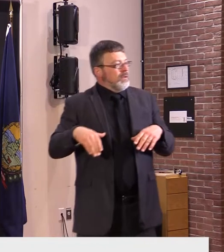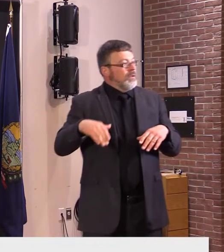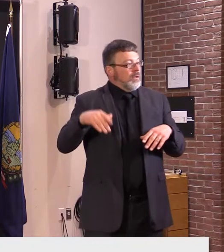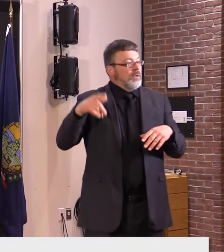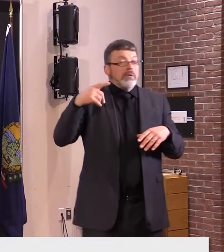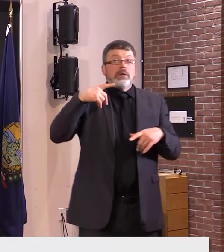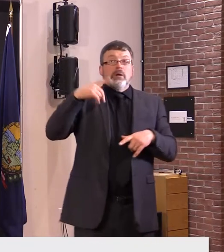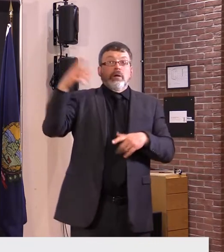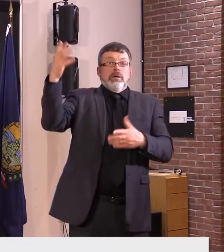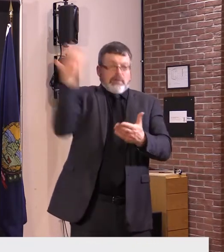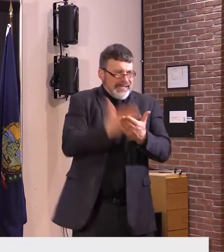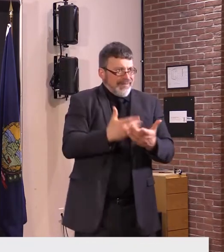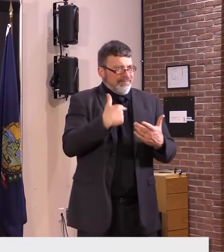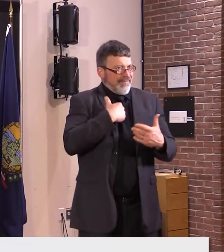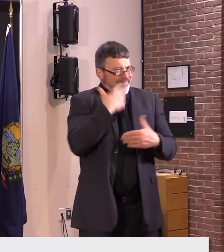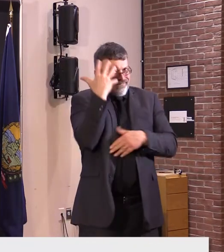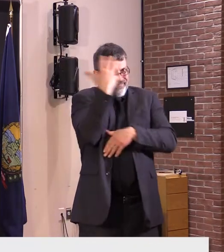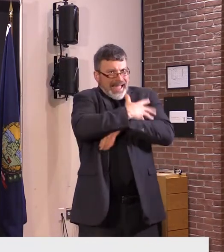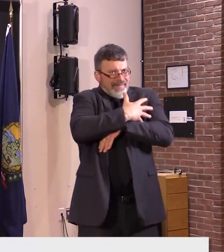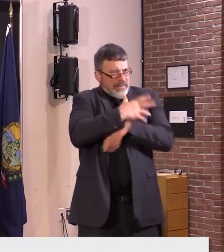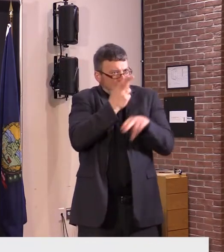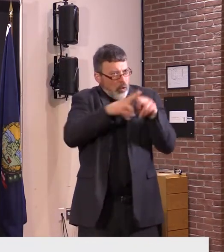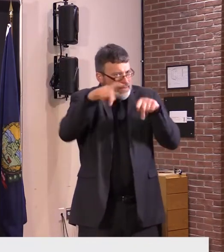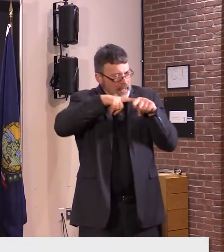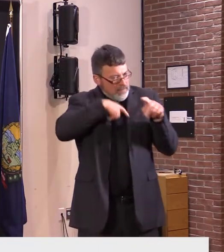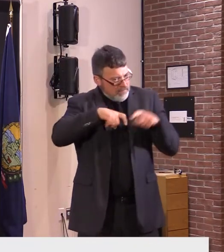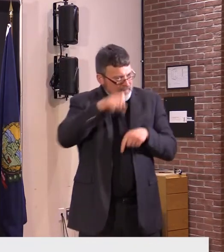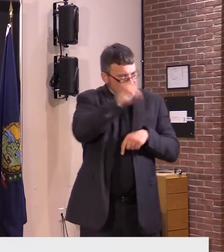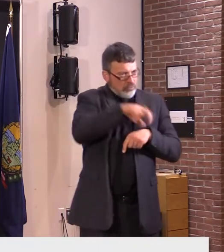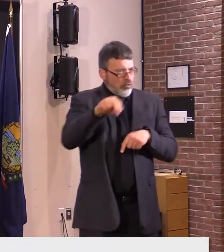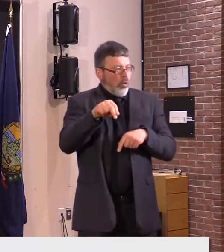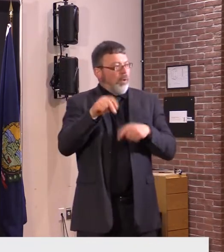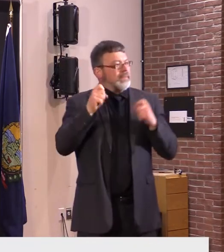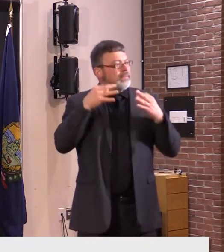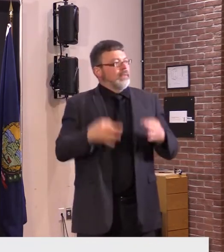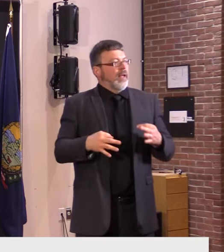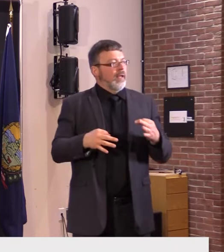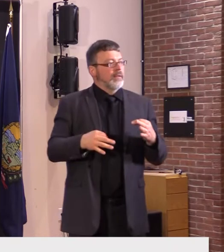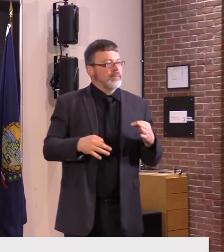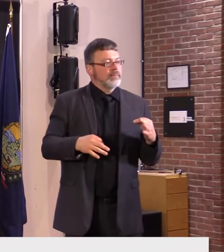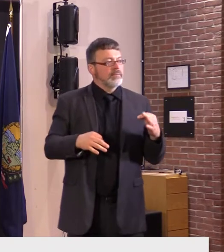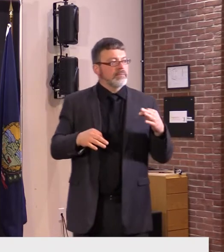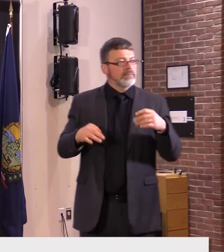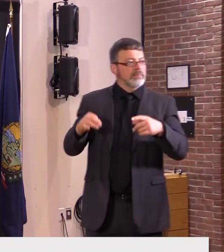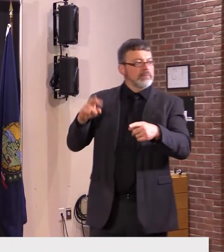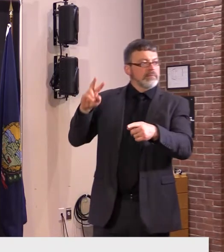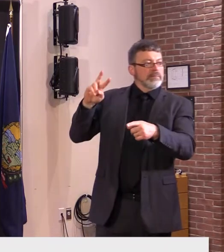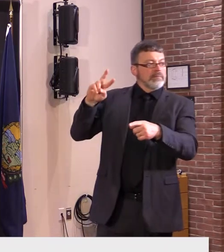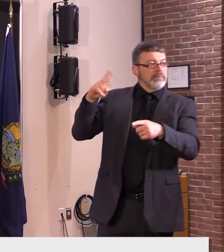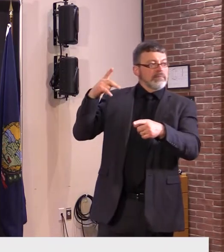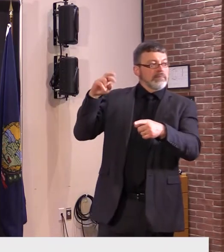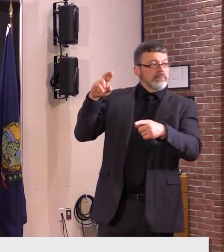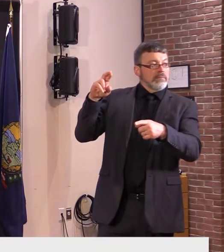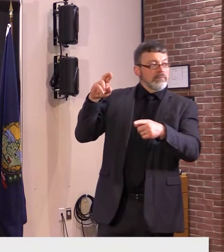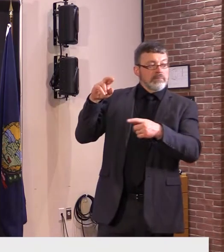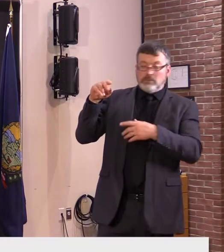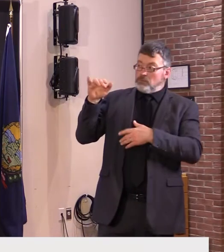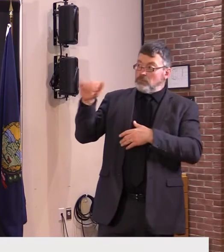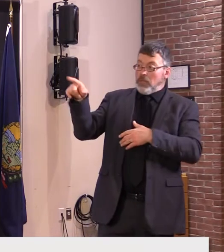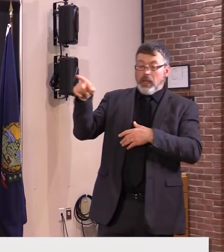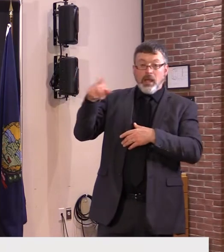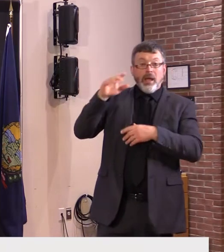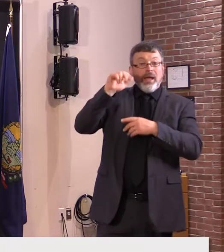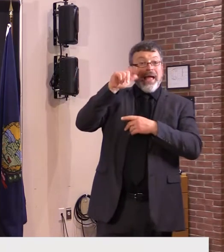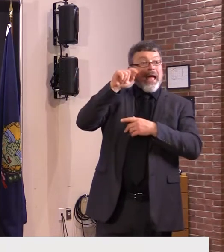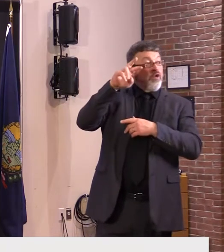already made a decision that you're no. going to veto that Act 250? Oh, Act 250, yes. Okay. Yeah, that one. You can take that one to the bank.